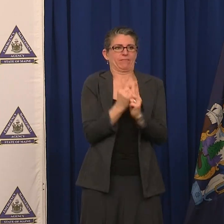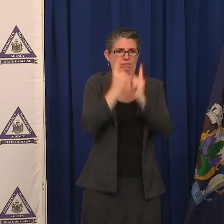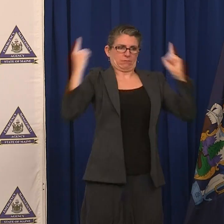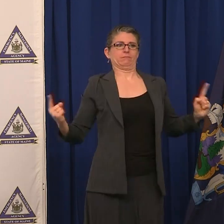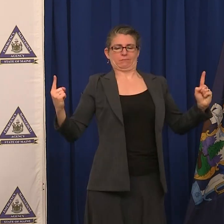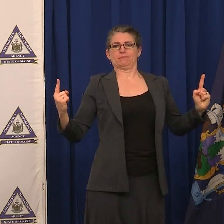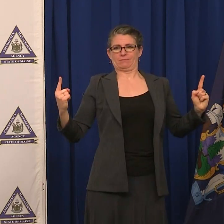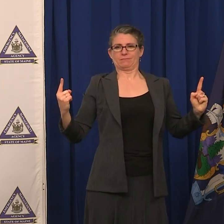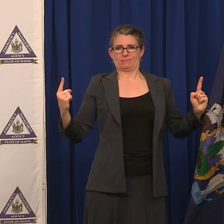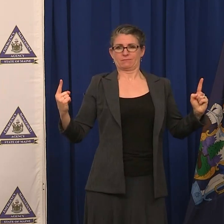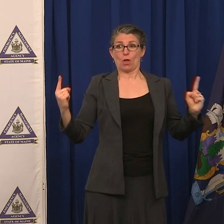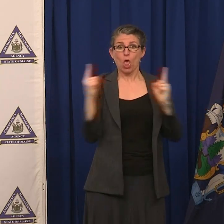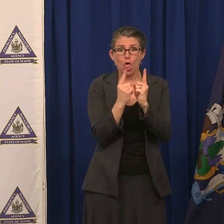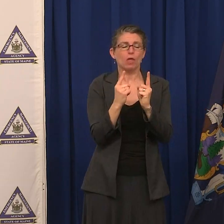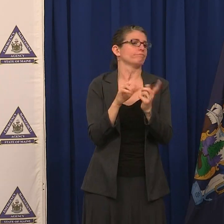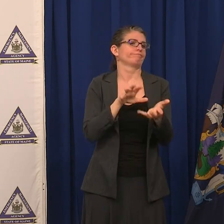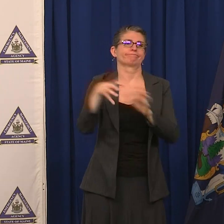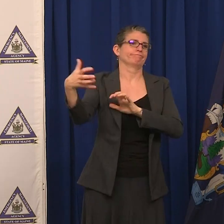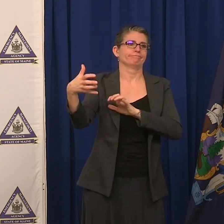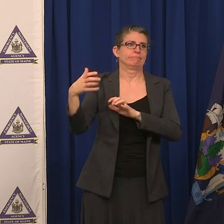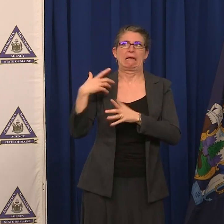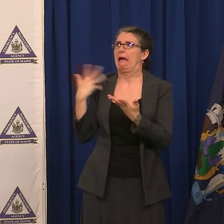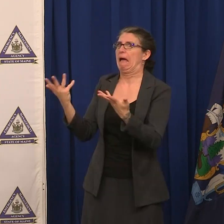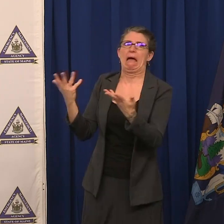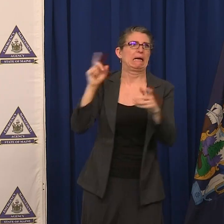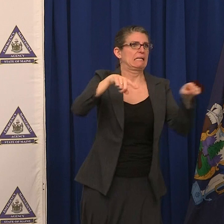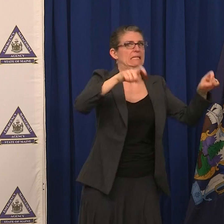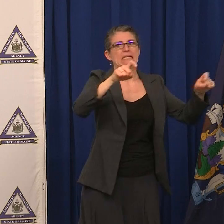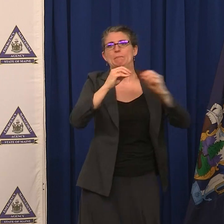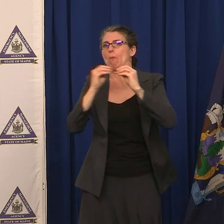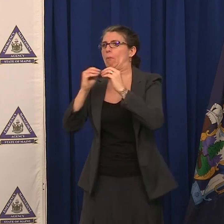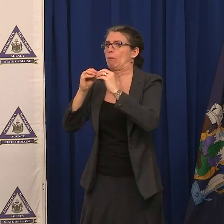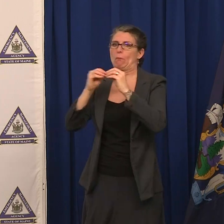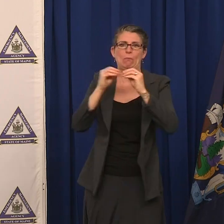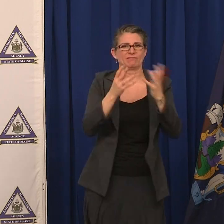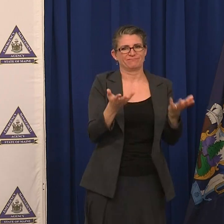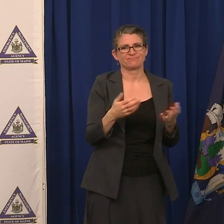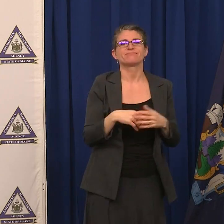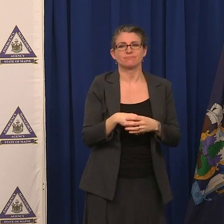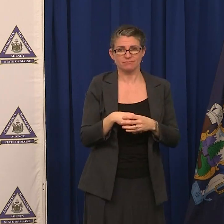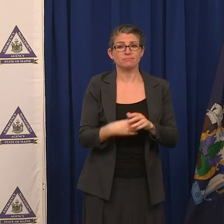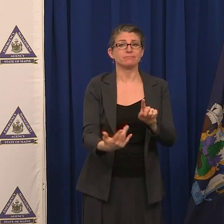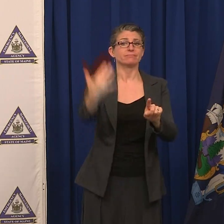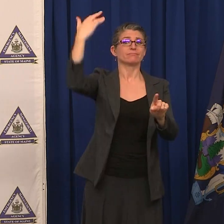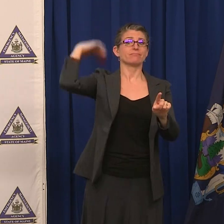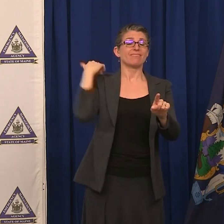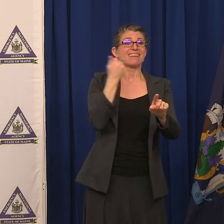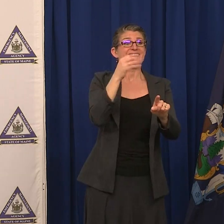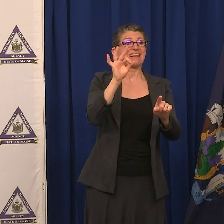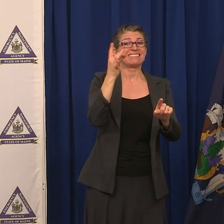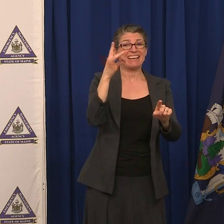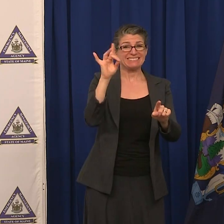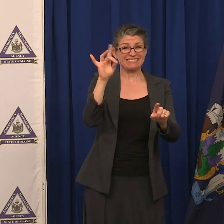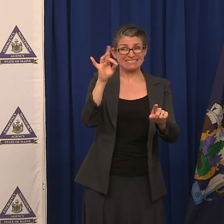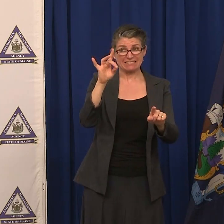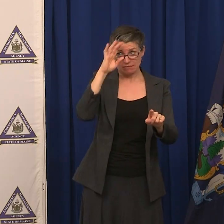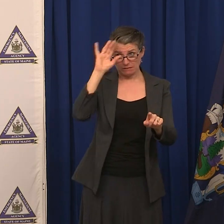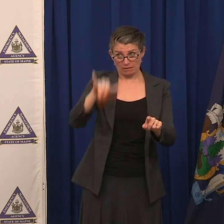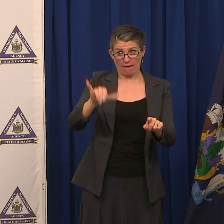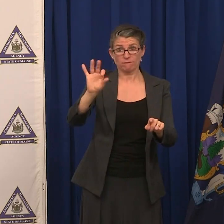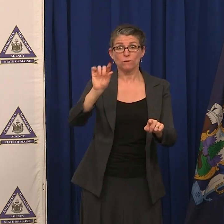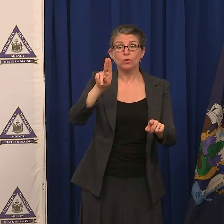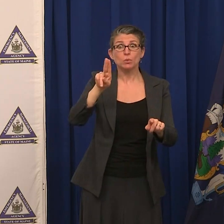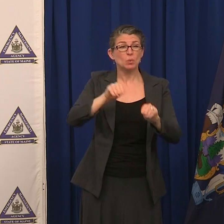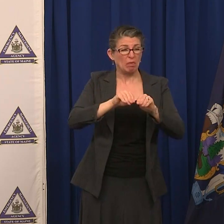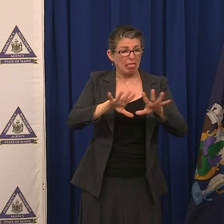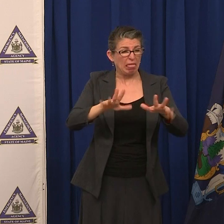1918 situation, is that it really is about where individuals congregate. And in that